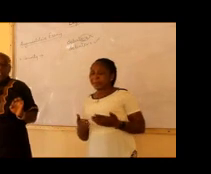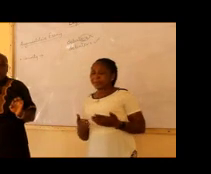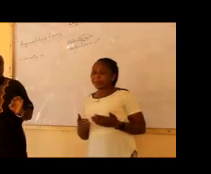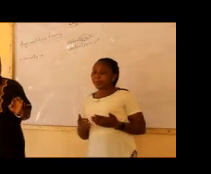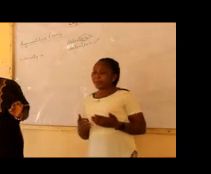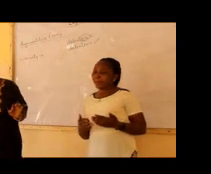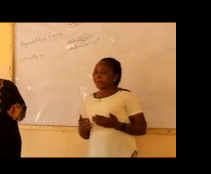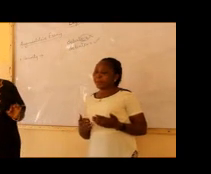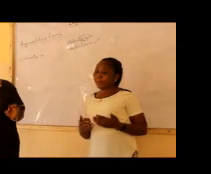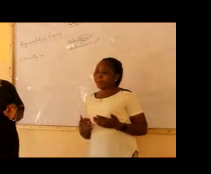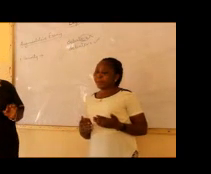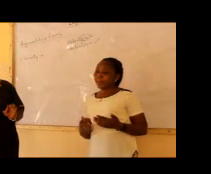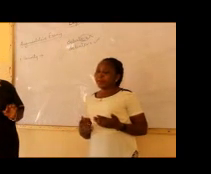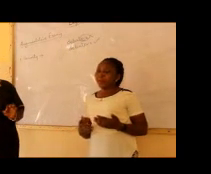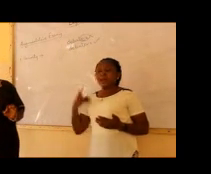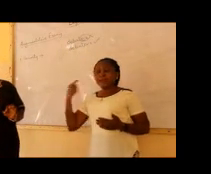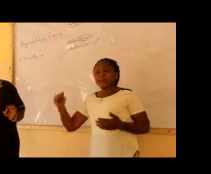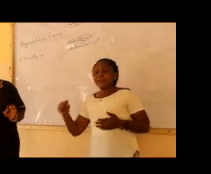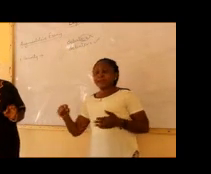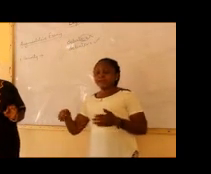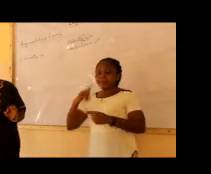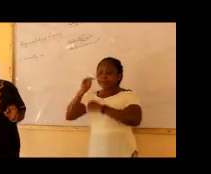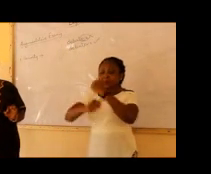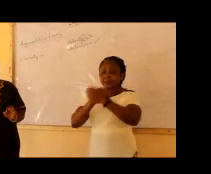the burglary proof,